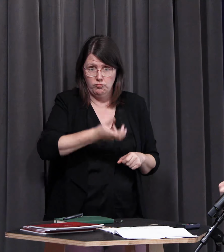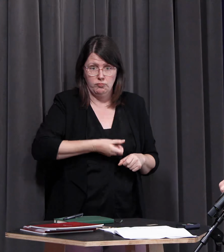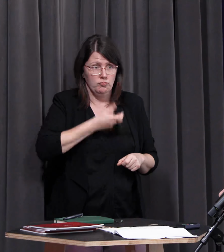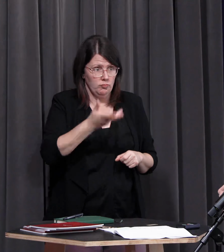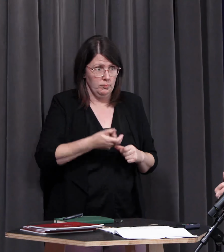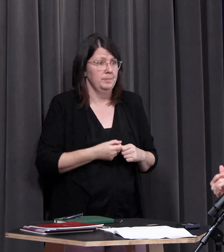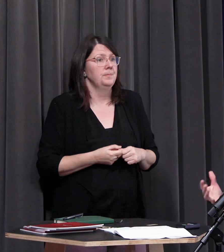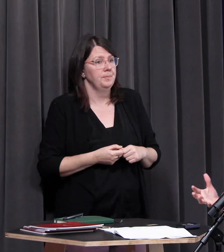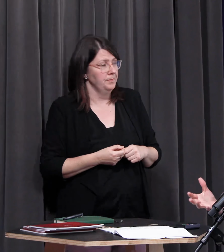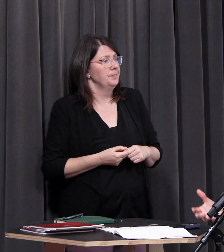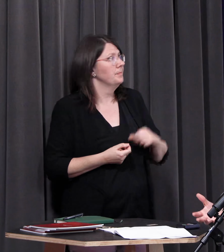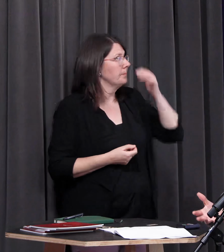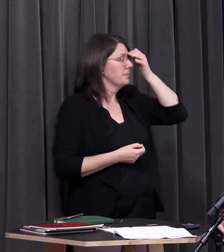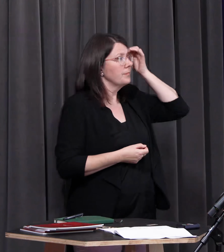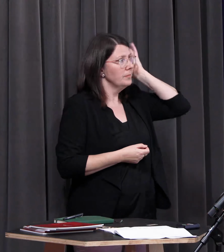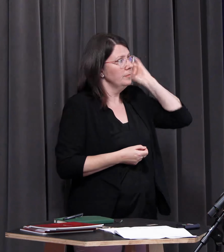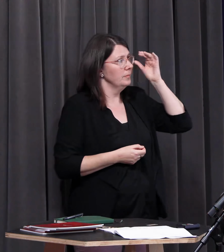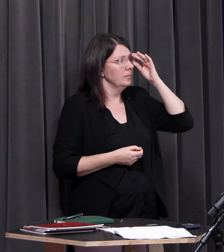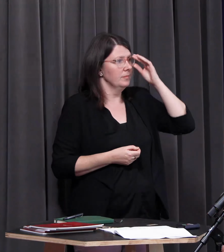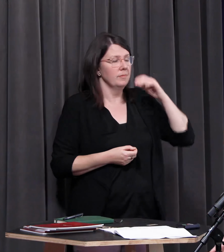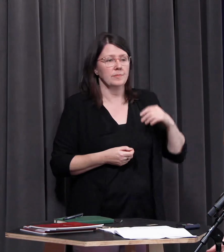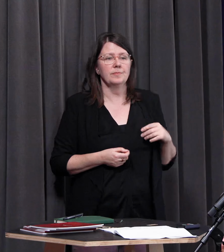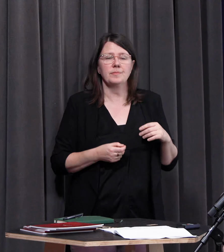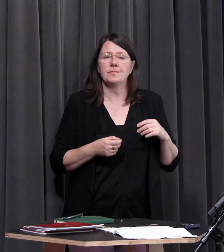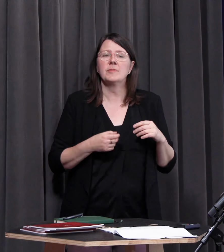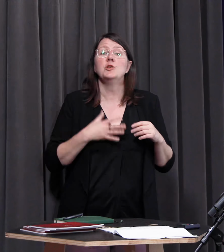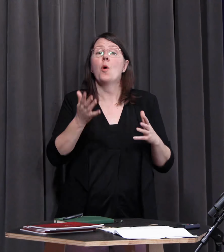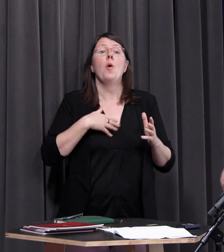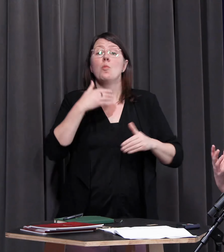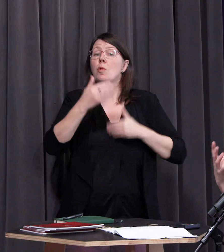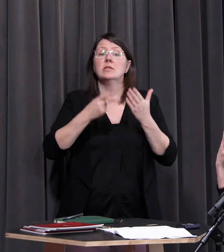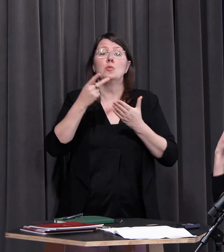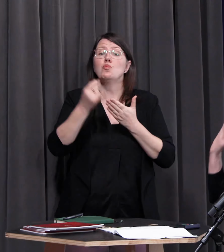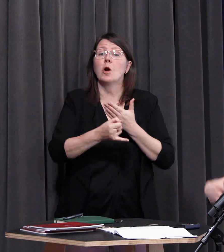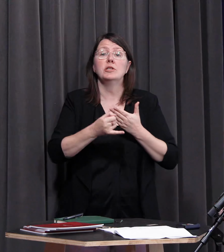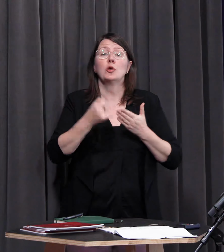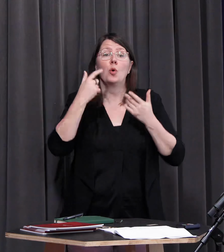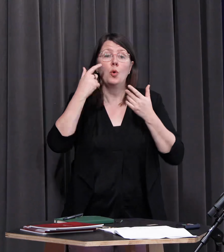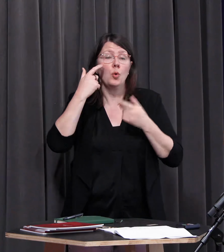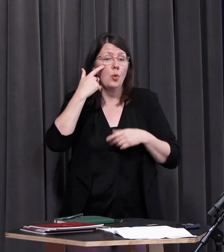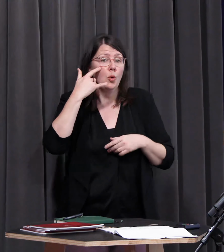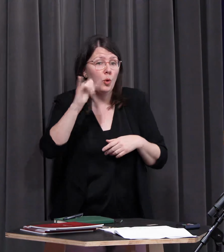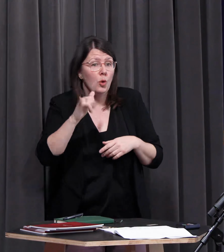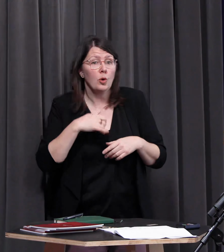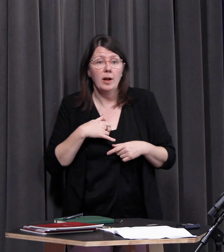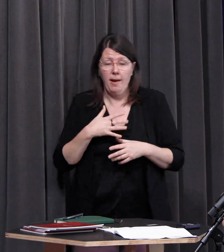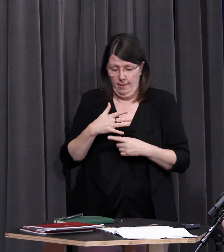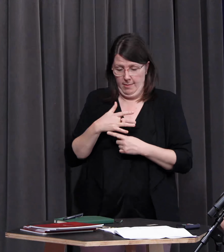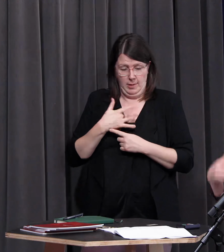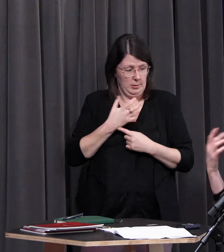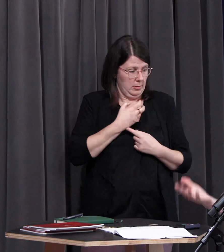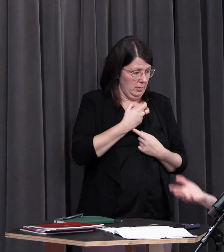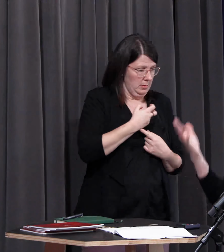And so a part of this process was what I call sense transference. So you think about a moment, like you just had a moment walking